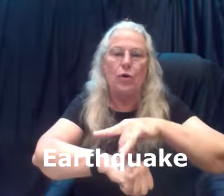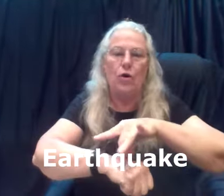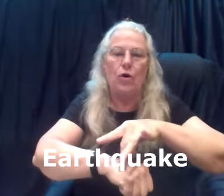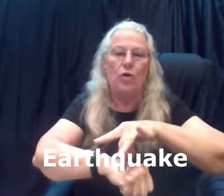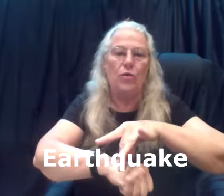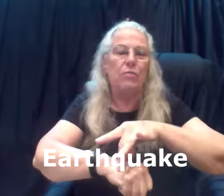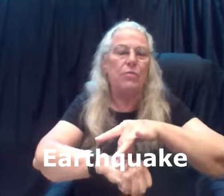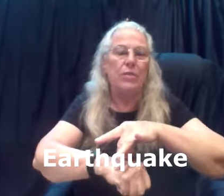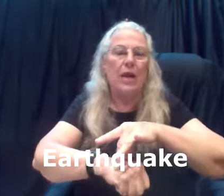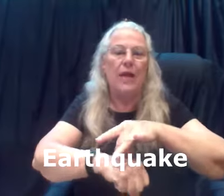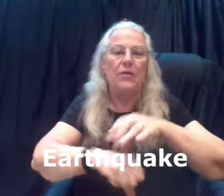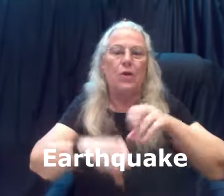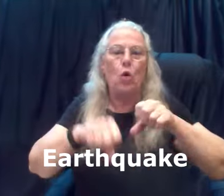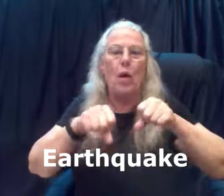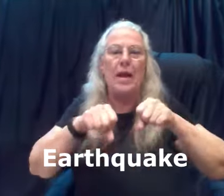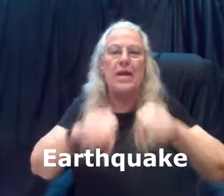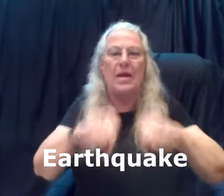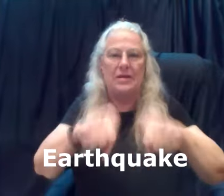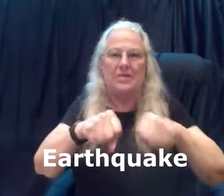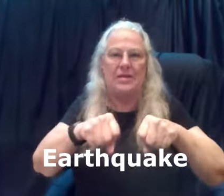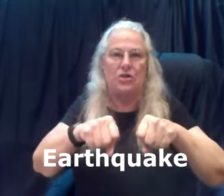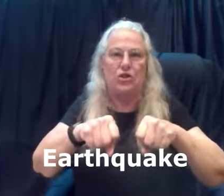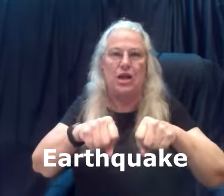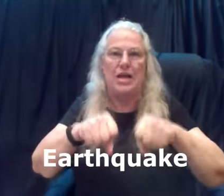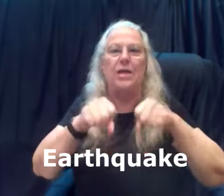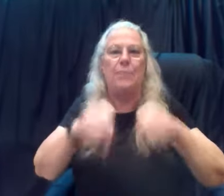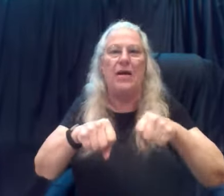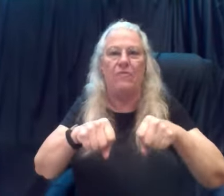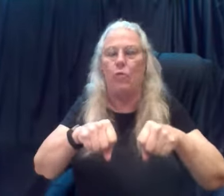earth and then quake as that shaking back and forth.